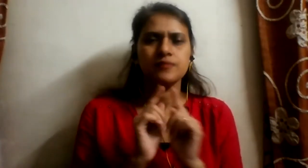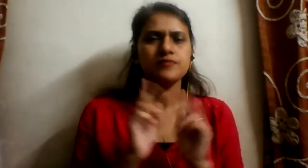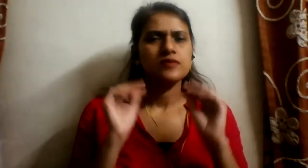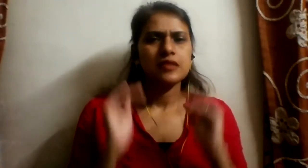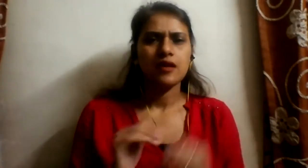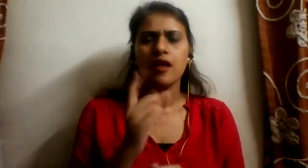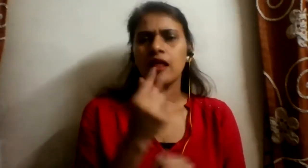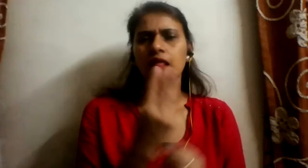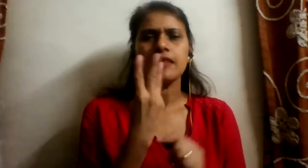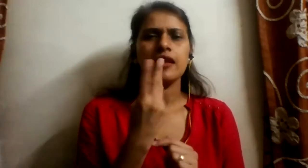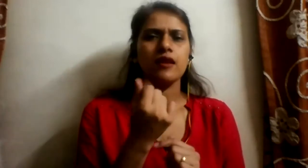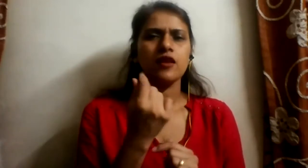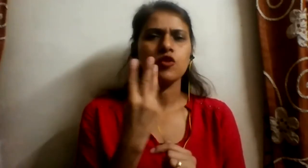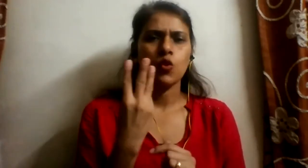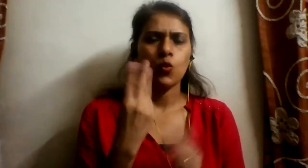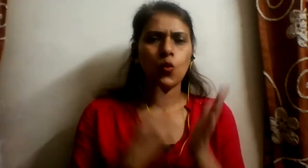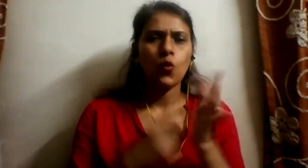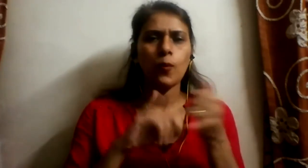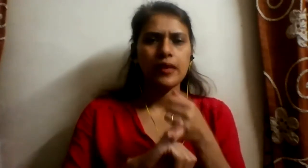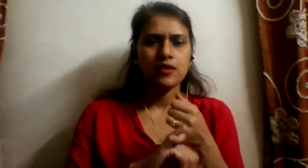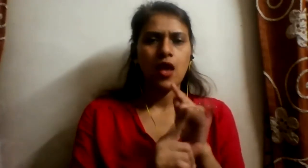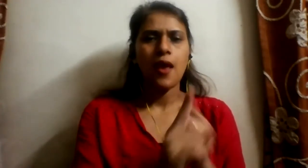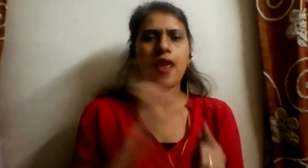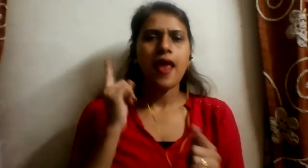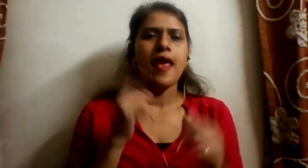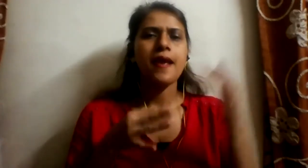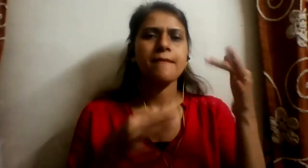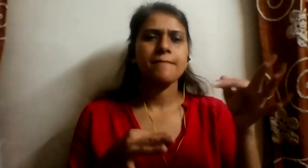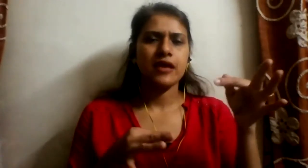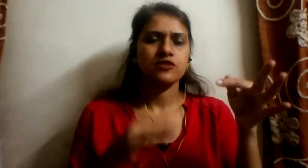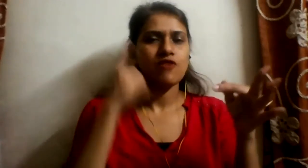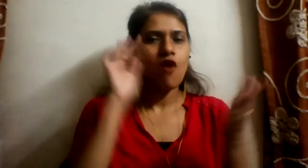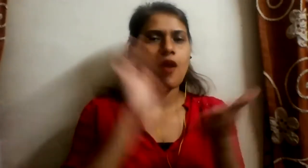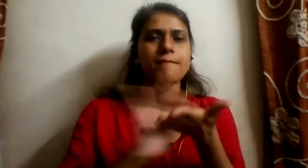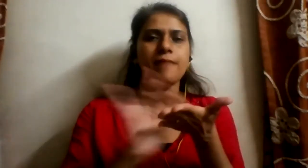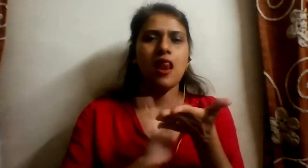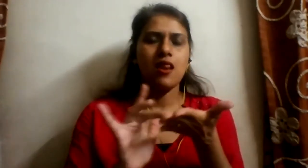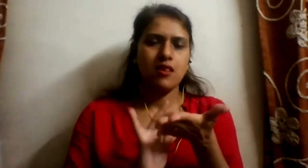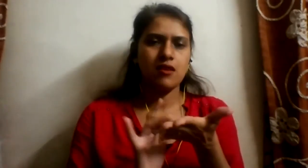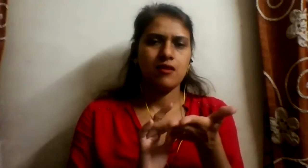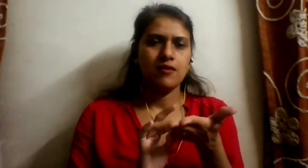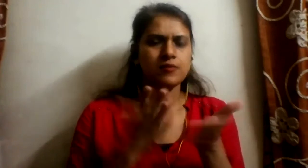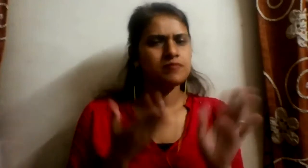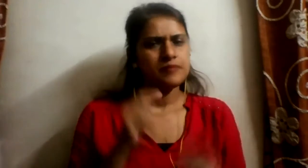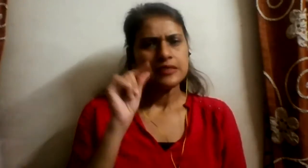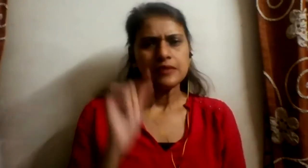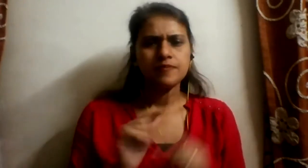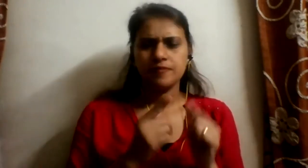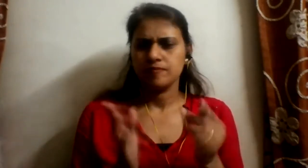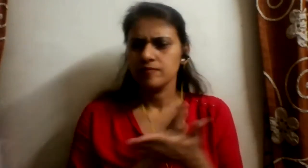page for a braille printed copies of the order. So few courts have undertaken